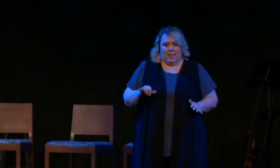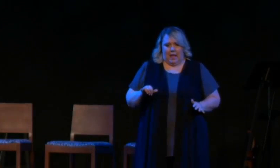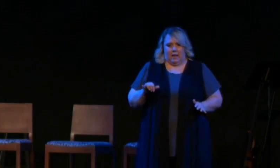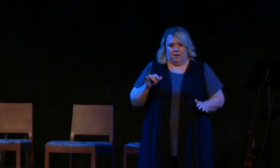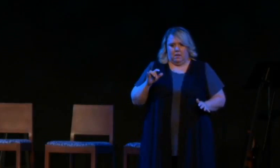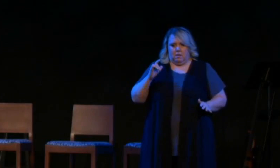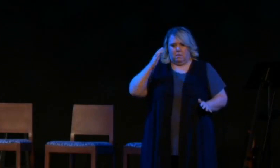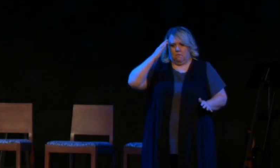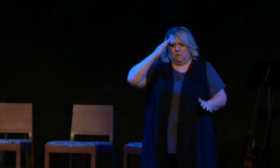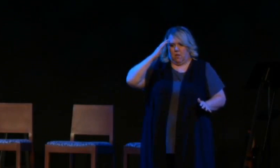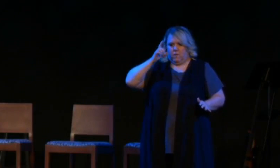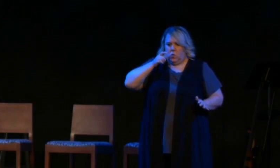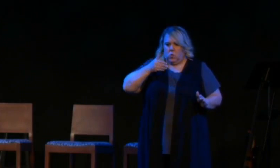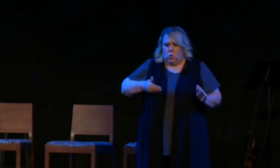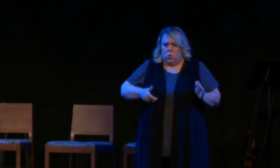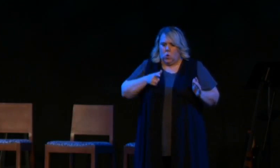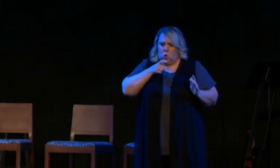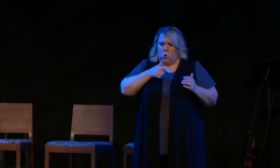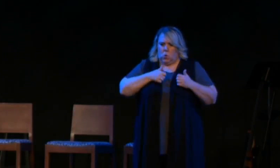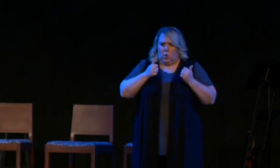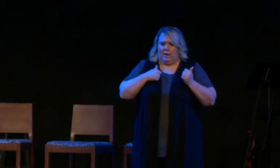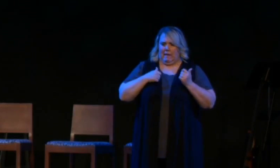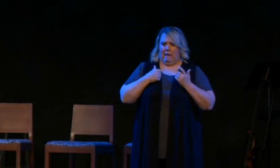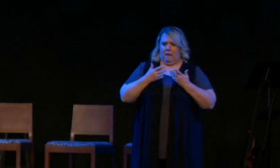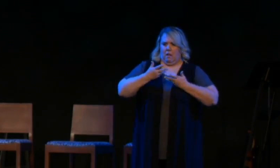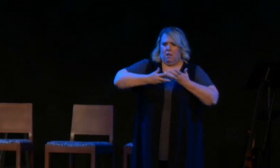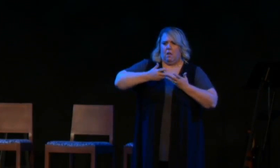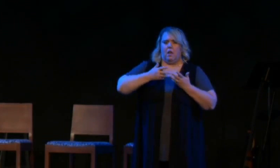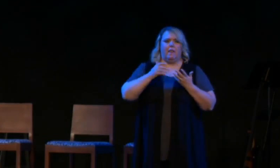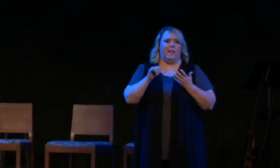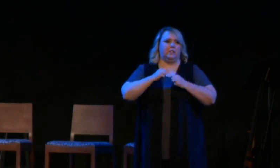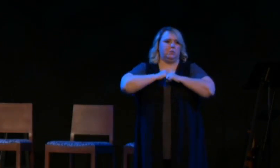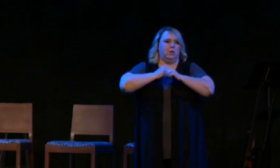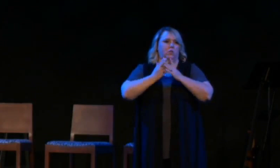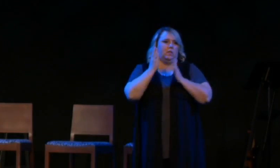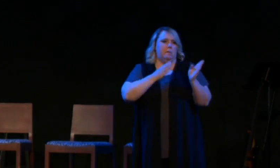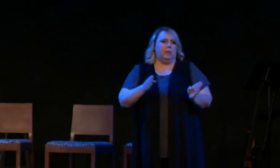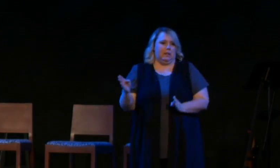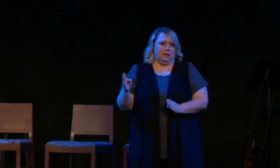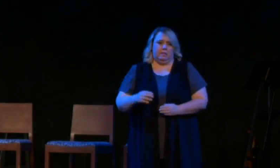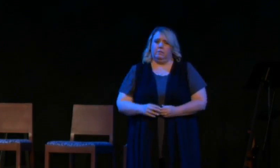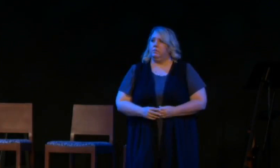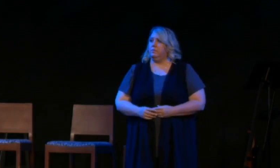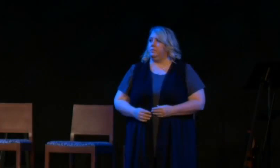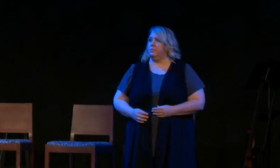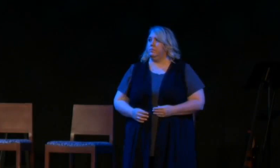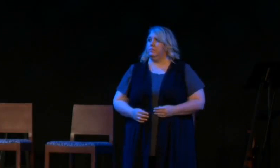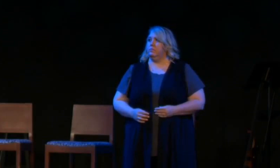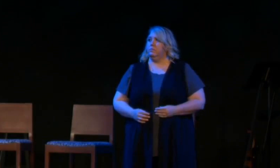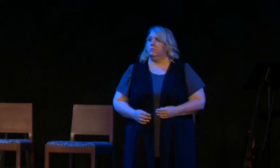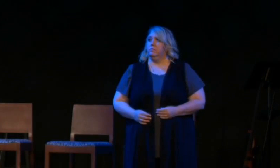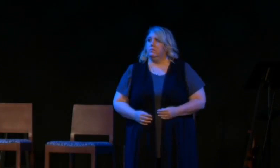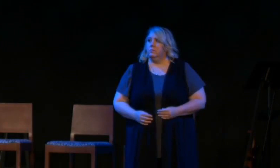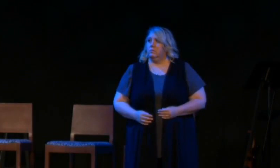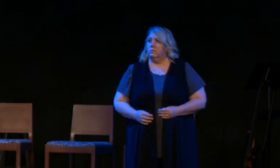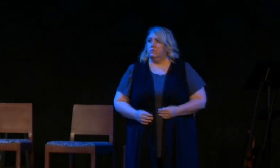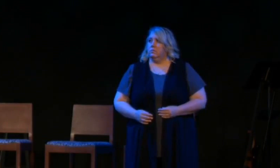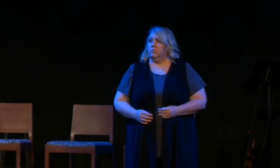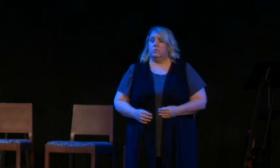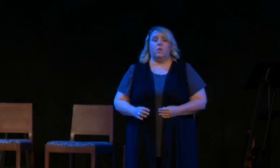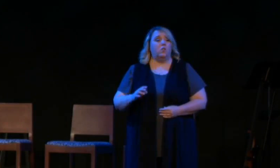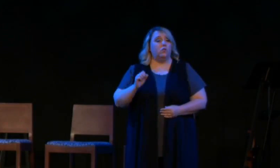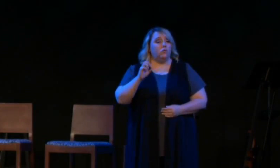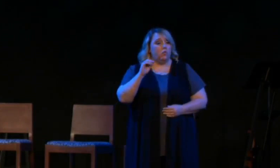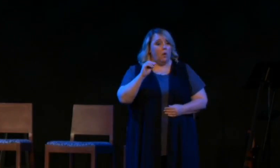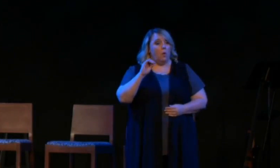plan. What this basically means then is that we need to trust our leadership as we live into it, because the condemnation goes